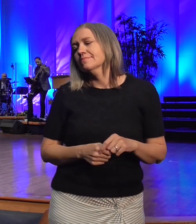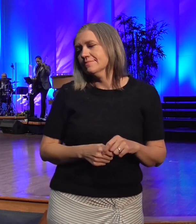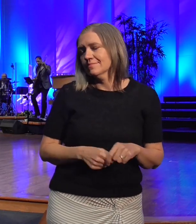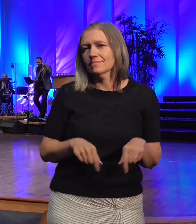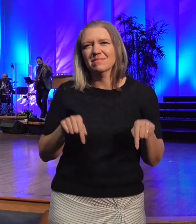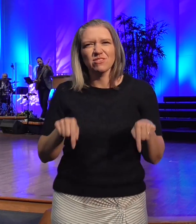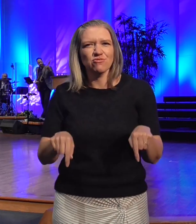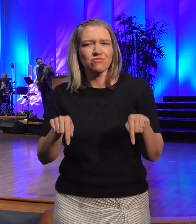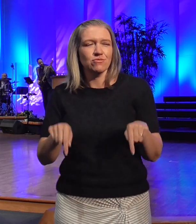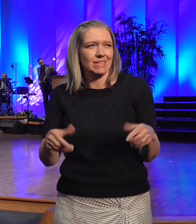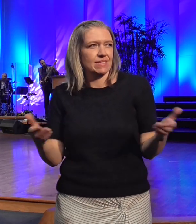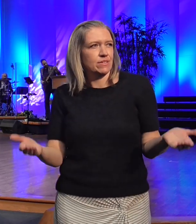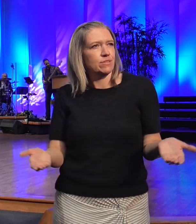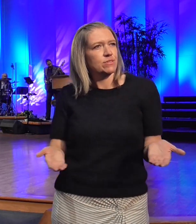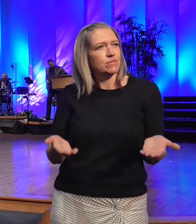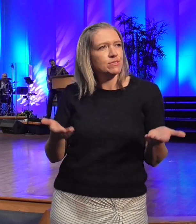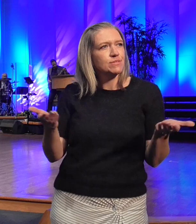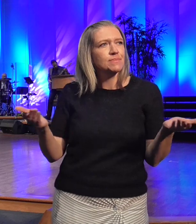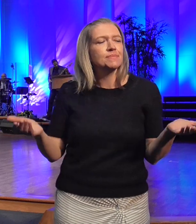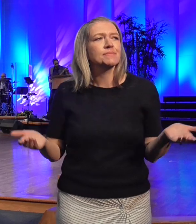along, right here.